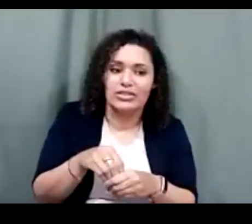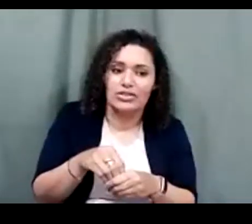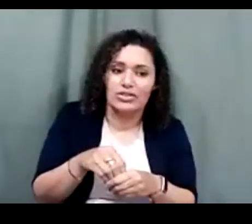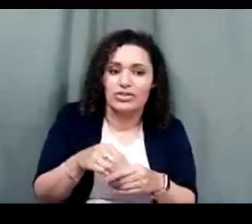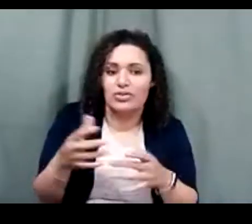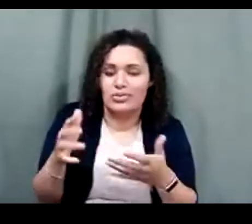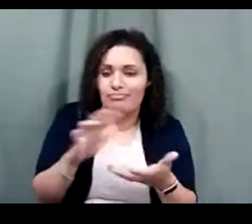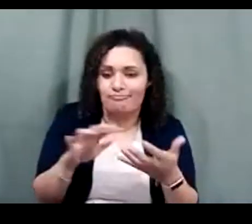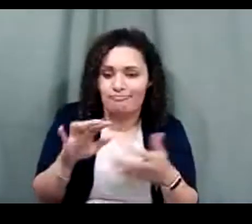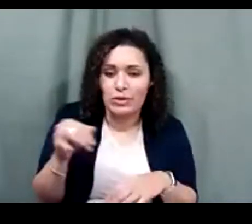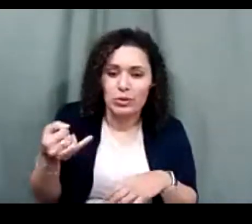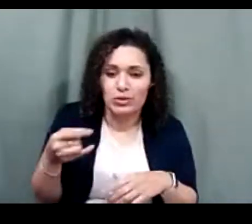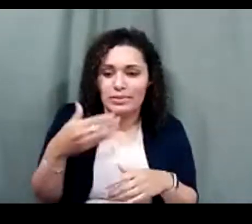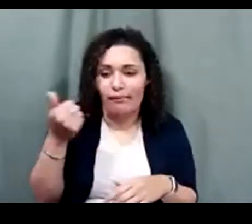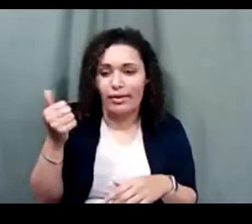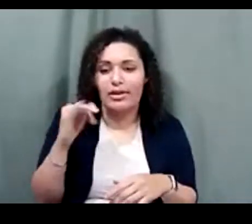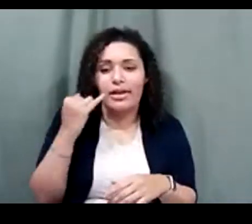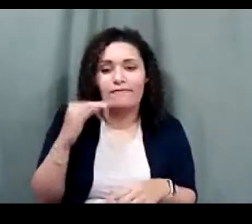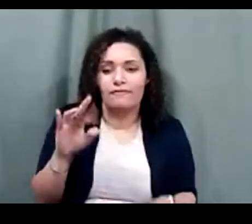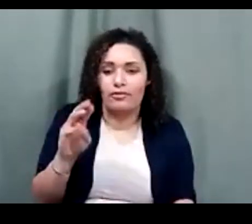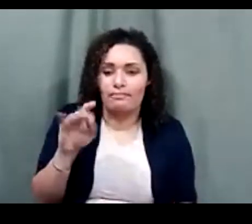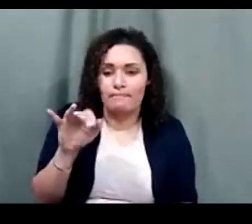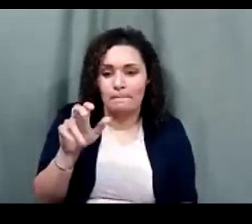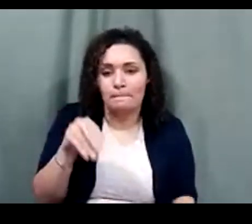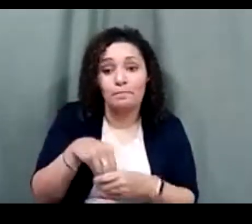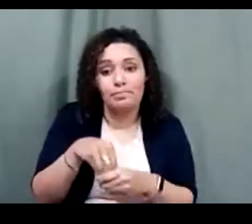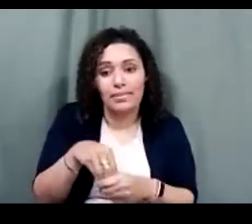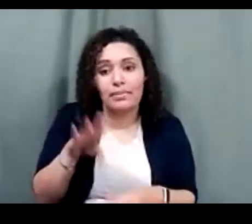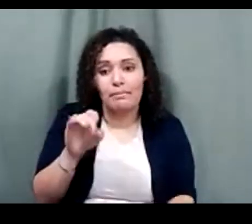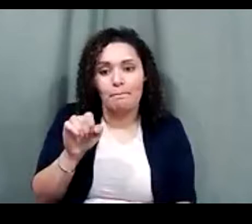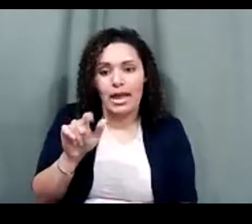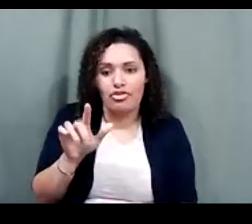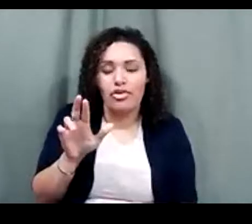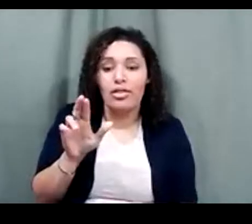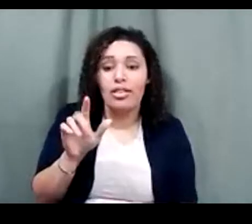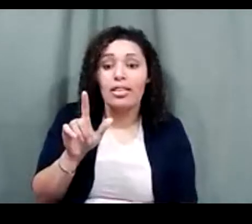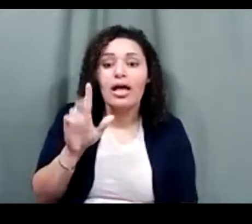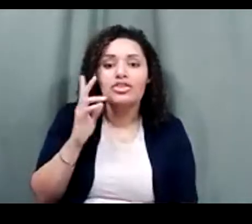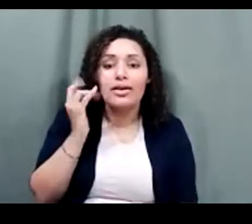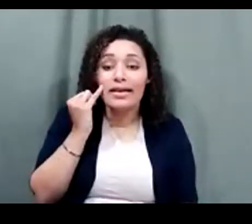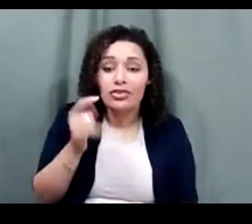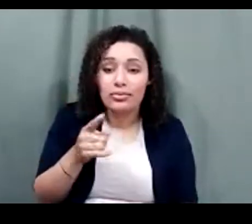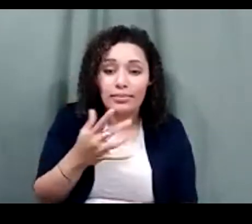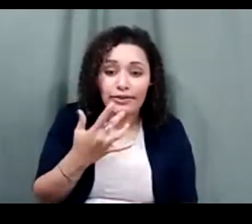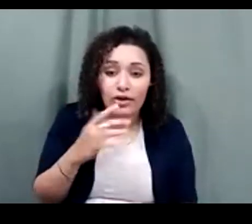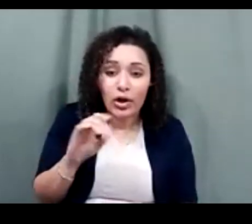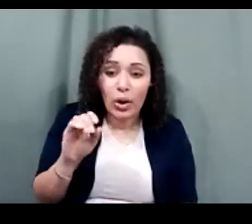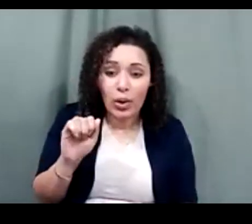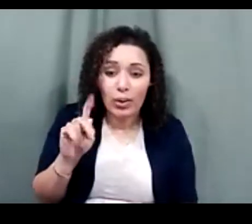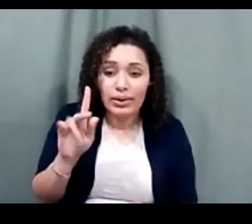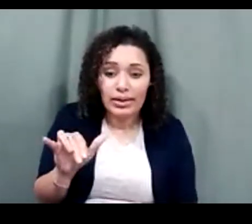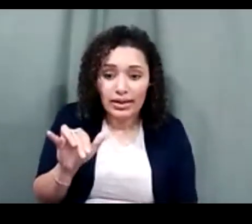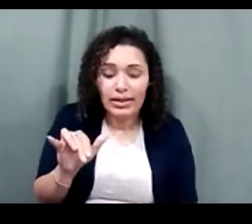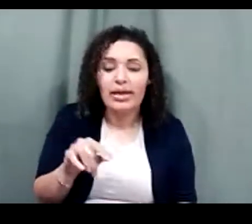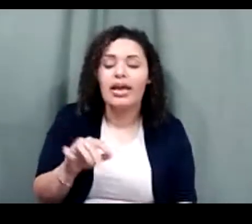better if you do a fermentation in barrel. So if you're looking to make a really oaky wine, you will actually ferment in a tank